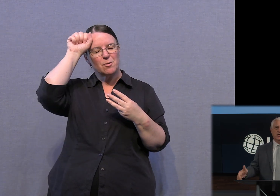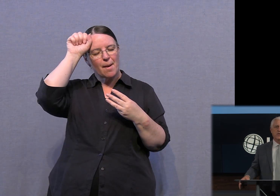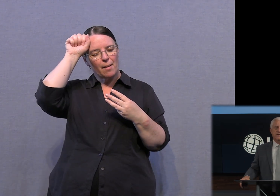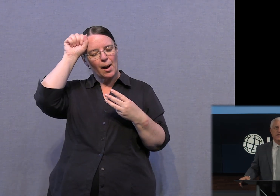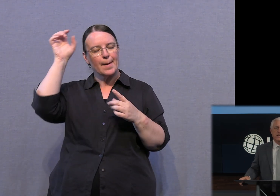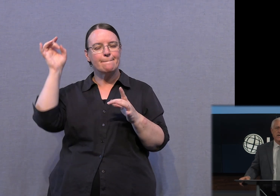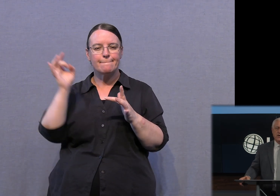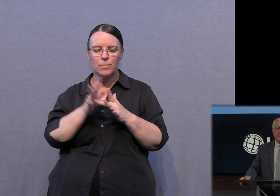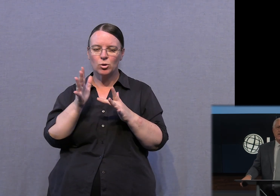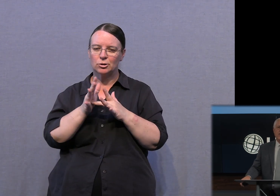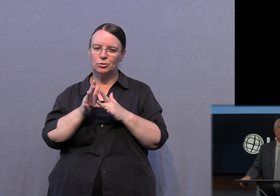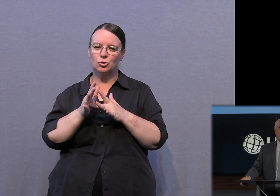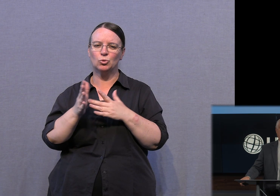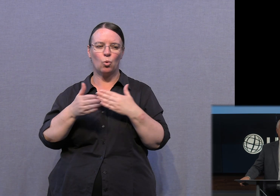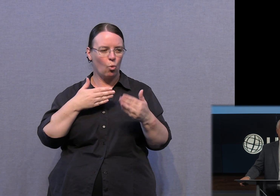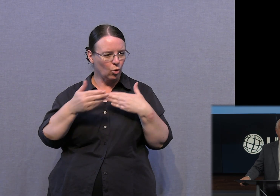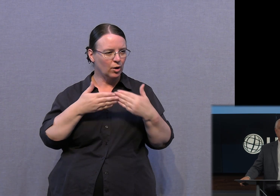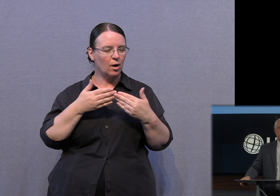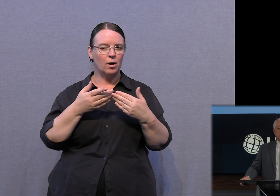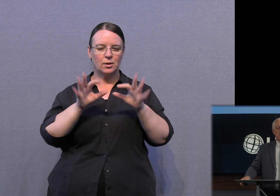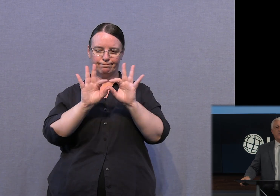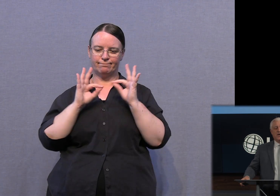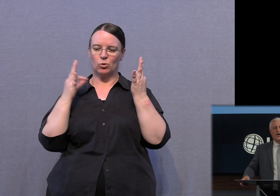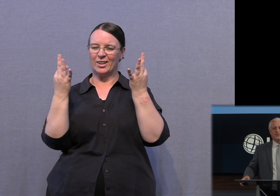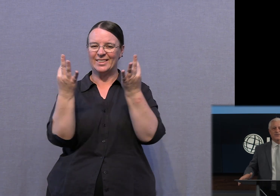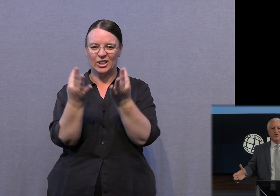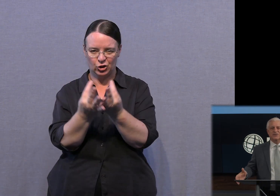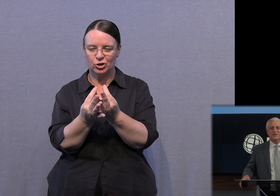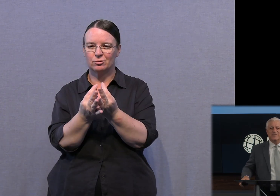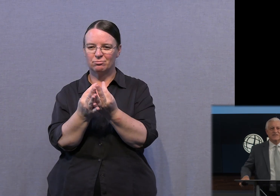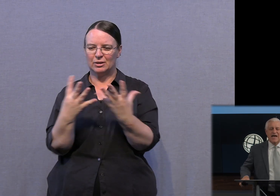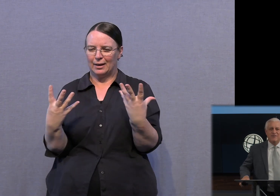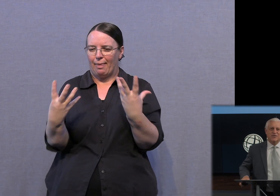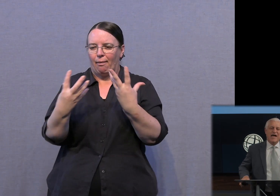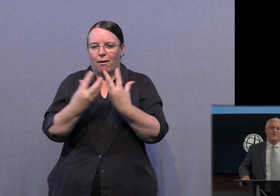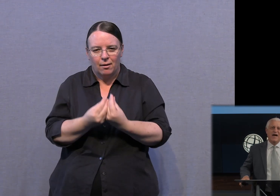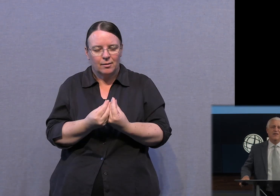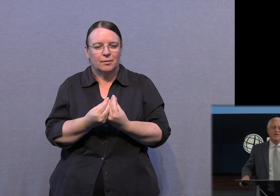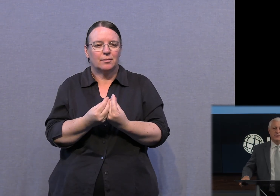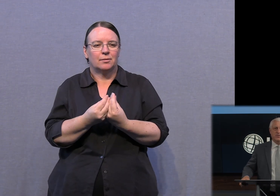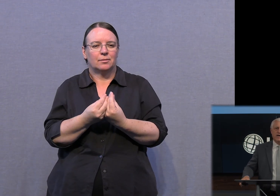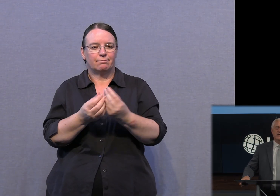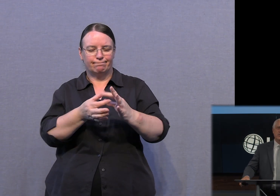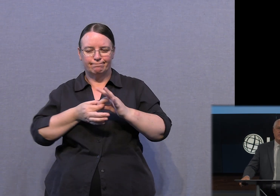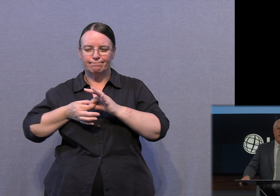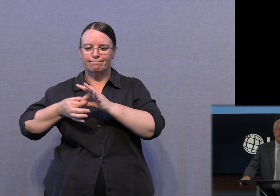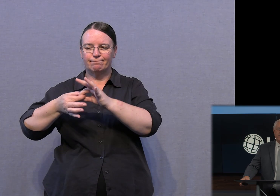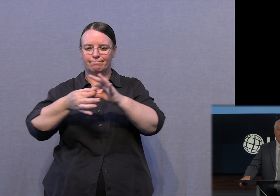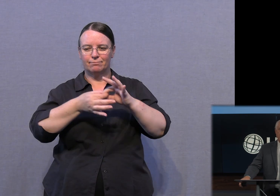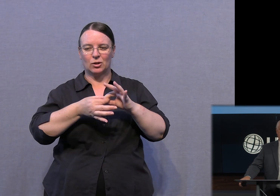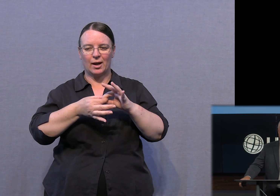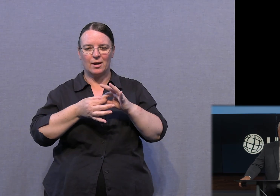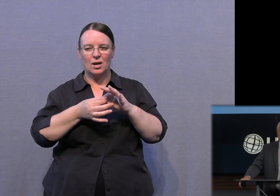organization and unity. I don't think you have to belong to the United Pentecostal Church to be saved or to have a valid ministry, but I do